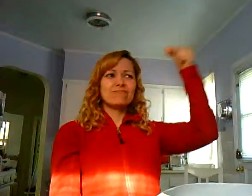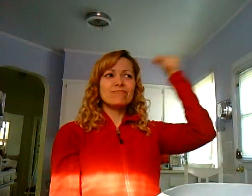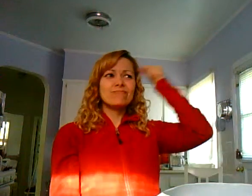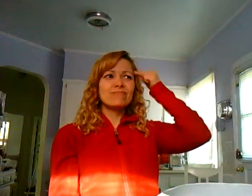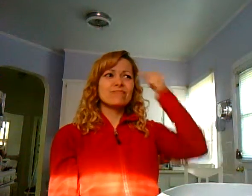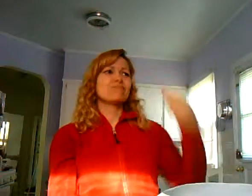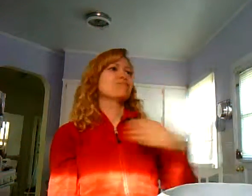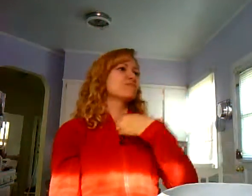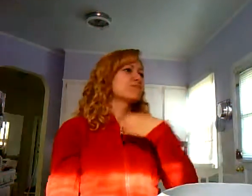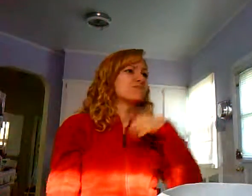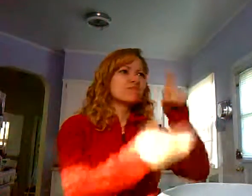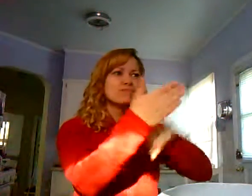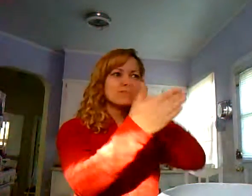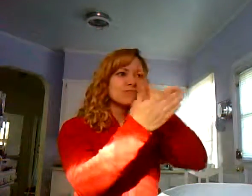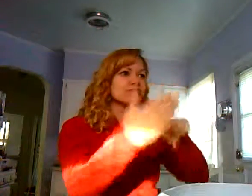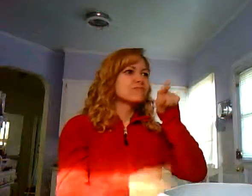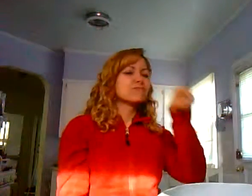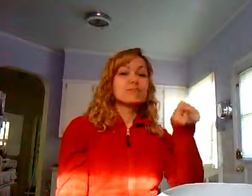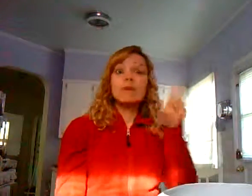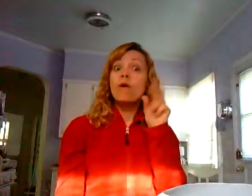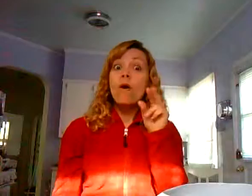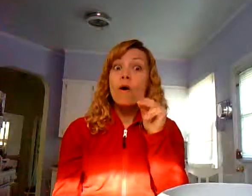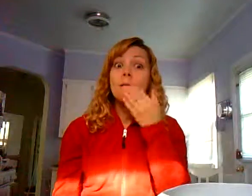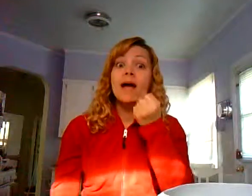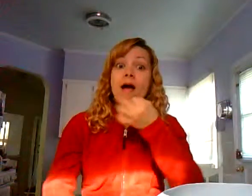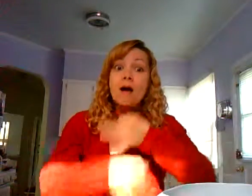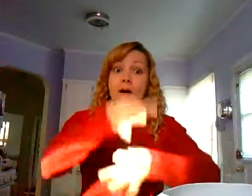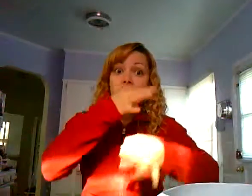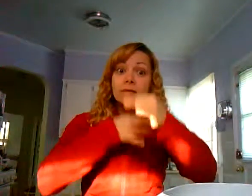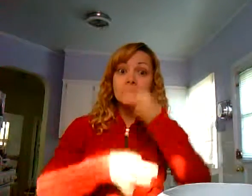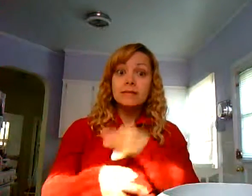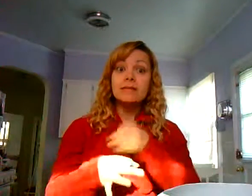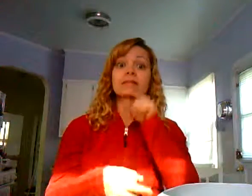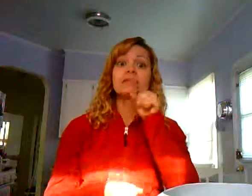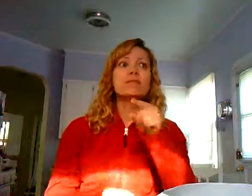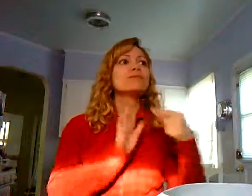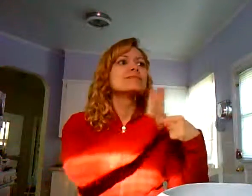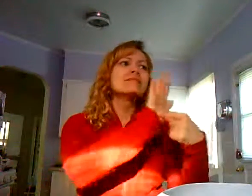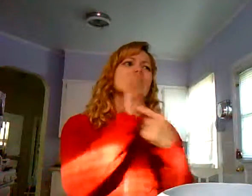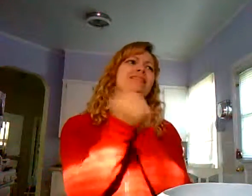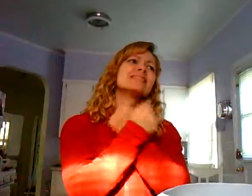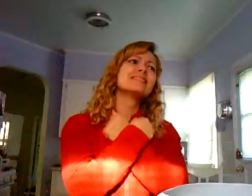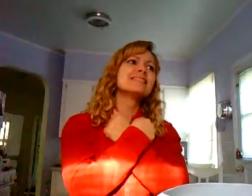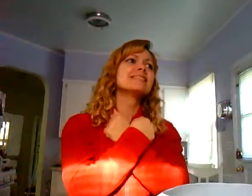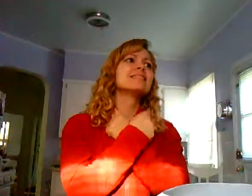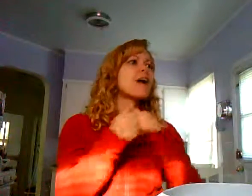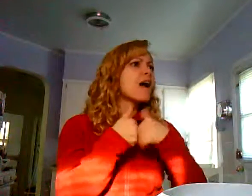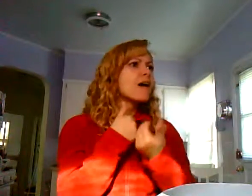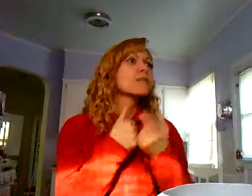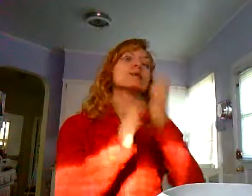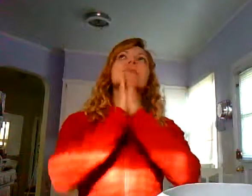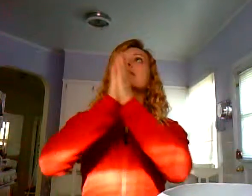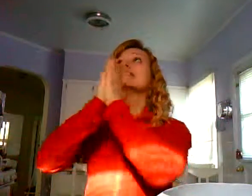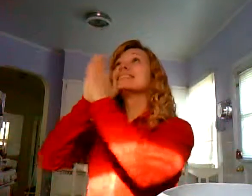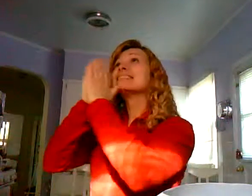see bad things happening. Maybe they're critical of the governor or the president. No. But you don't know everything. Instead show love. How?